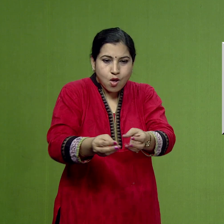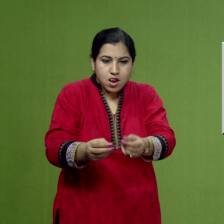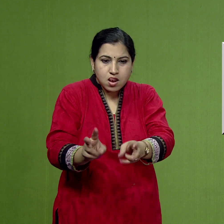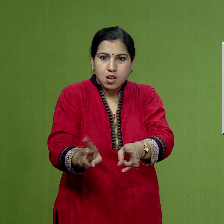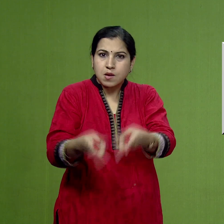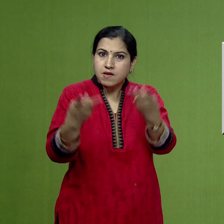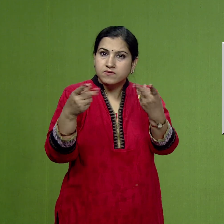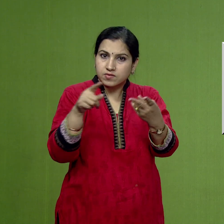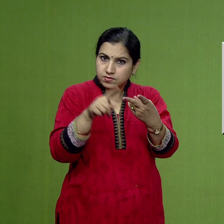fertility.